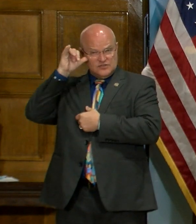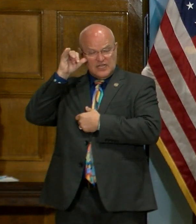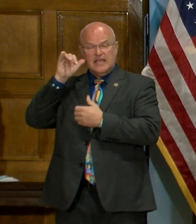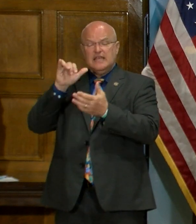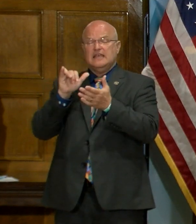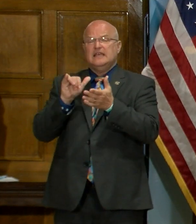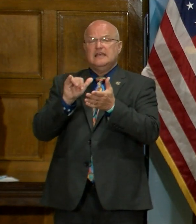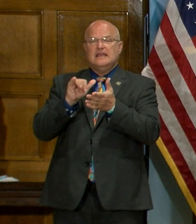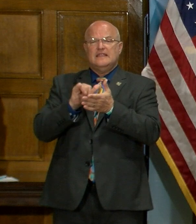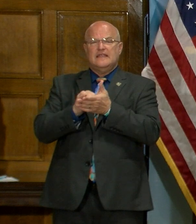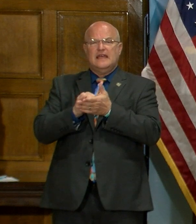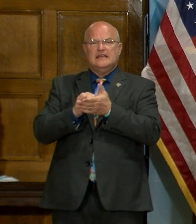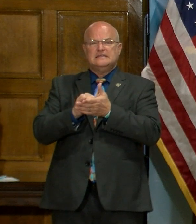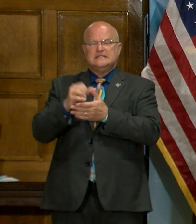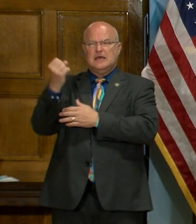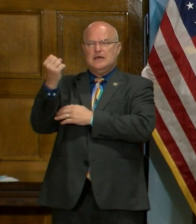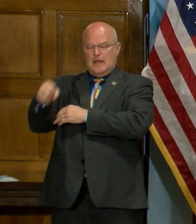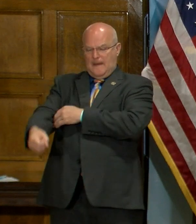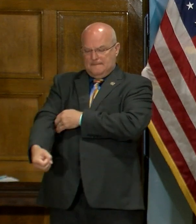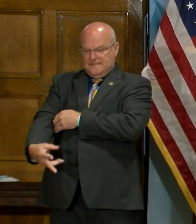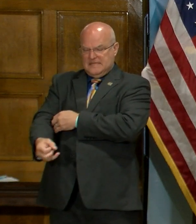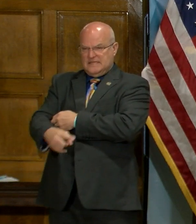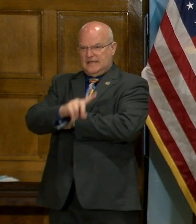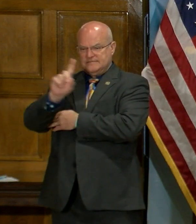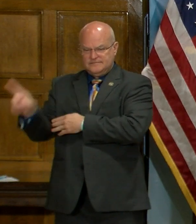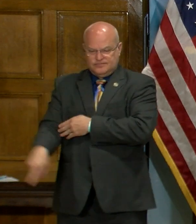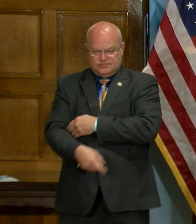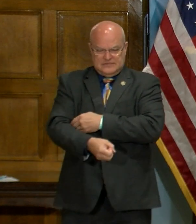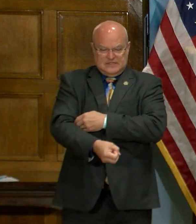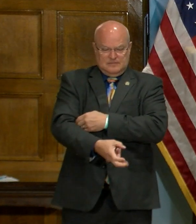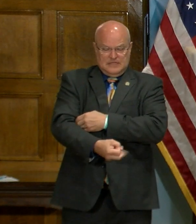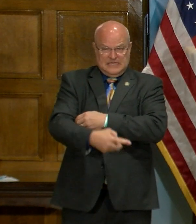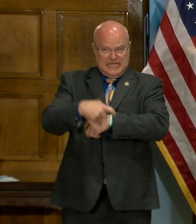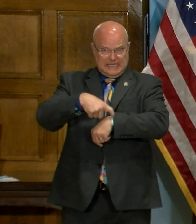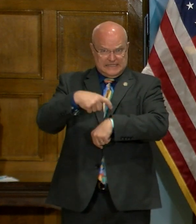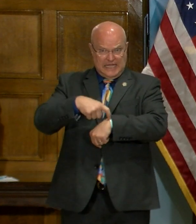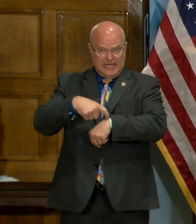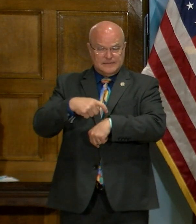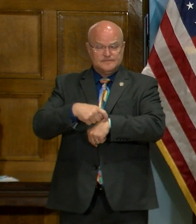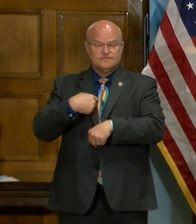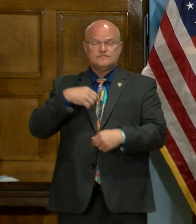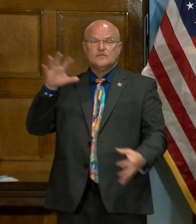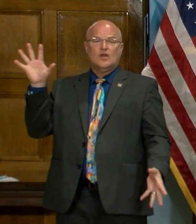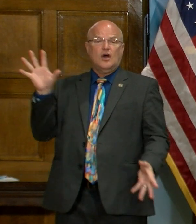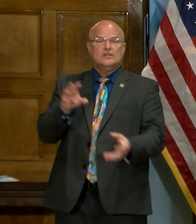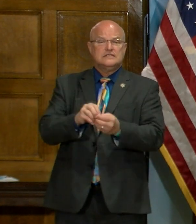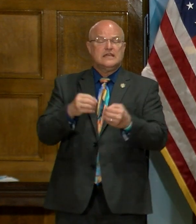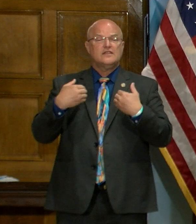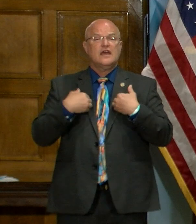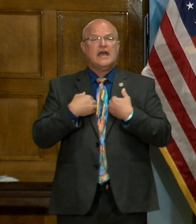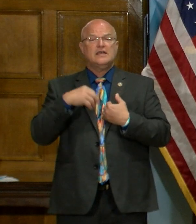That's a midnight to midnight period of time. So we had a total of